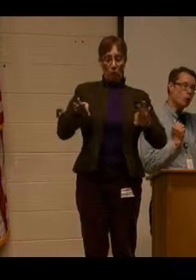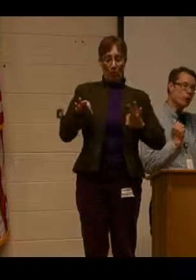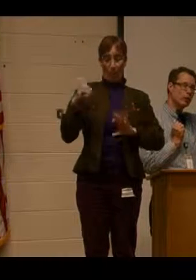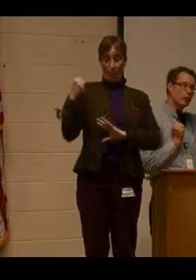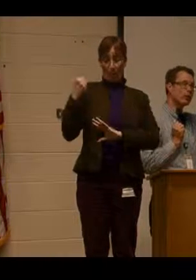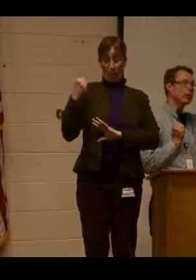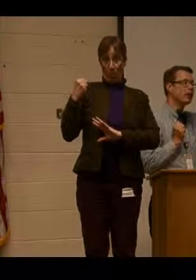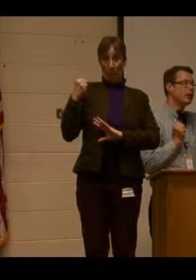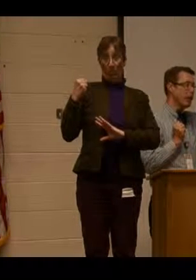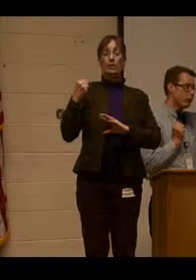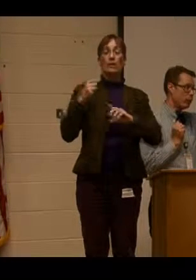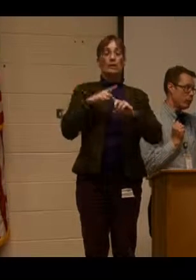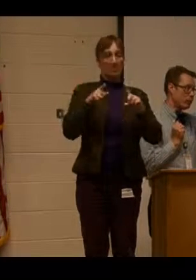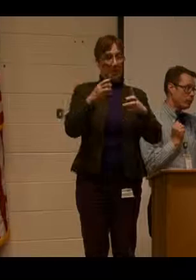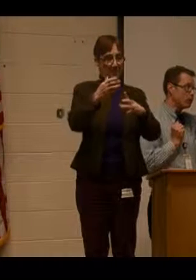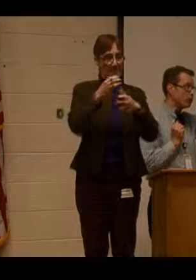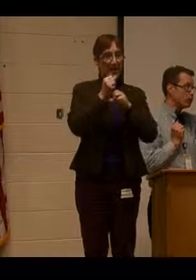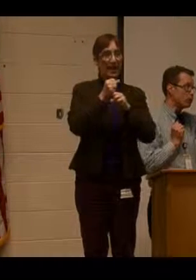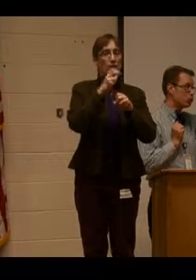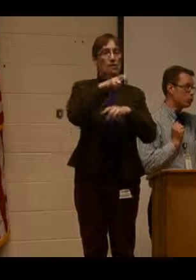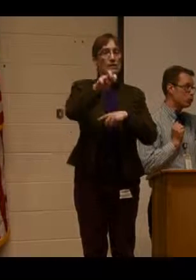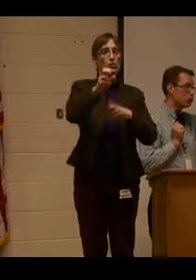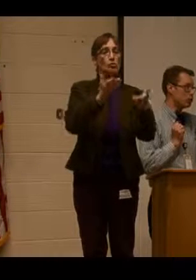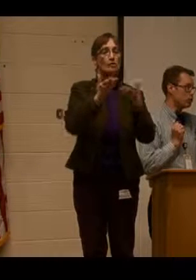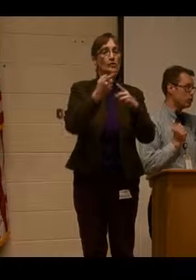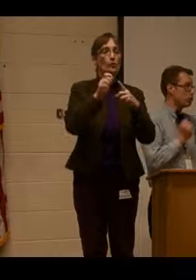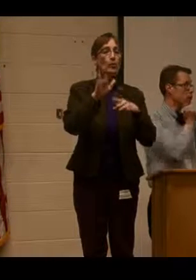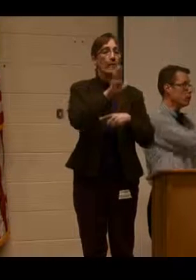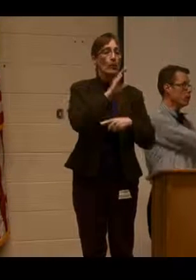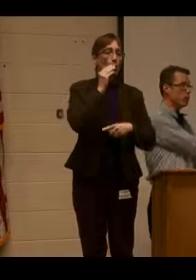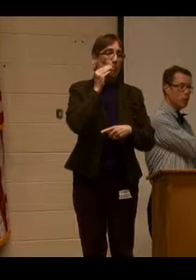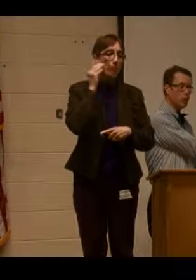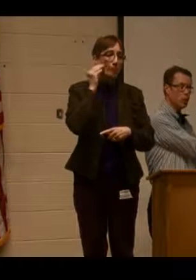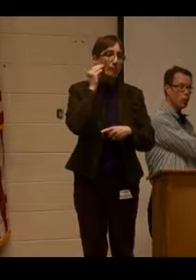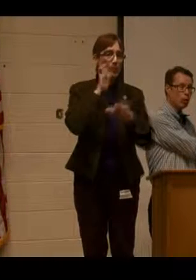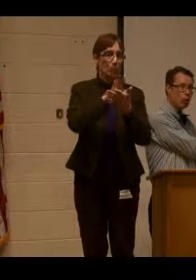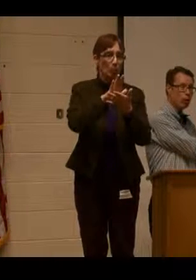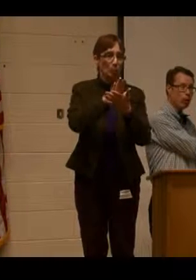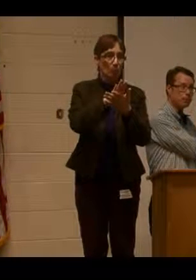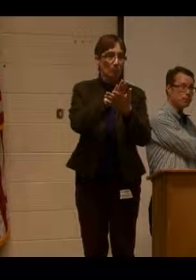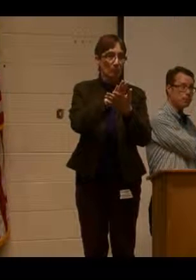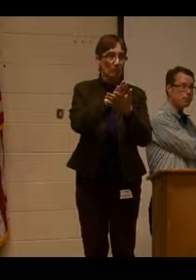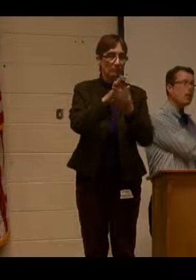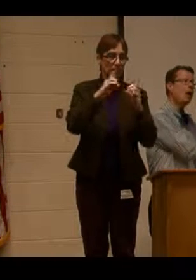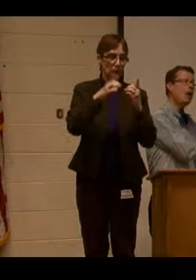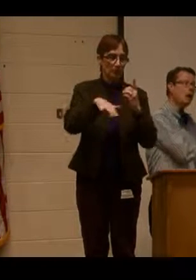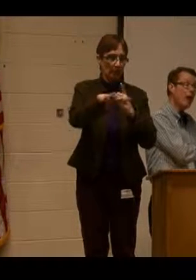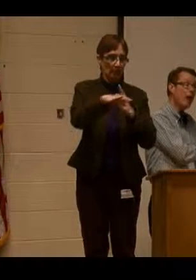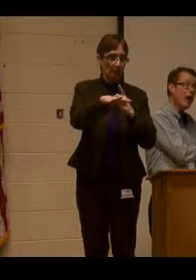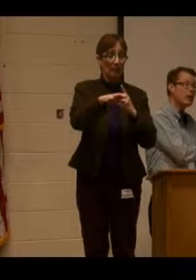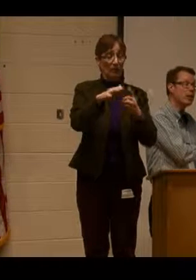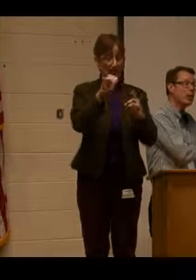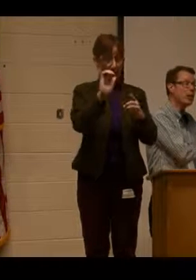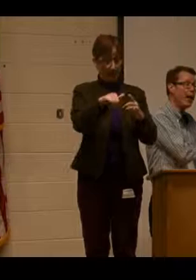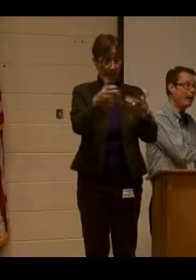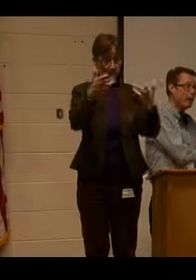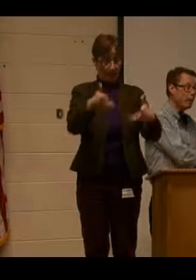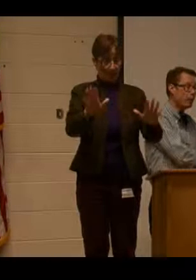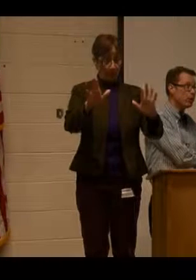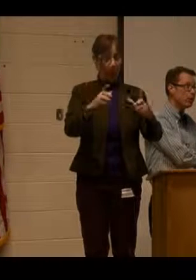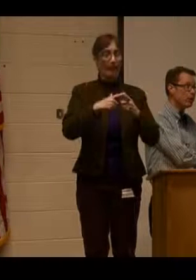were done with those transition services, we would issue their diploma. Likewise, we have a number of students